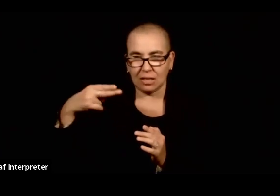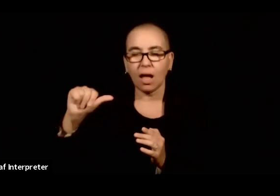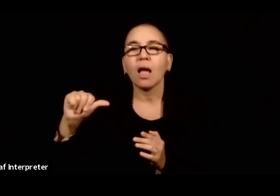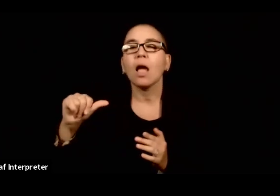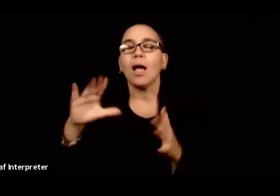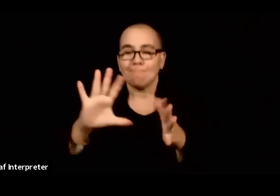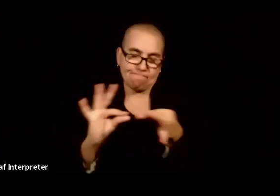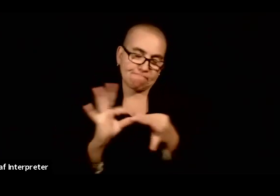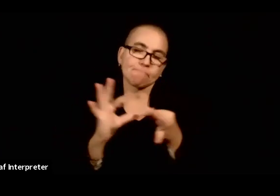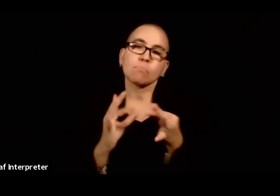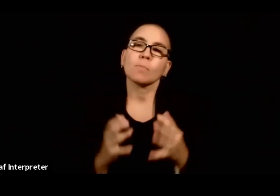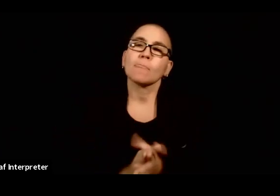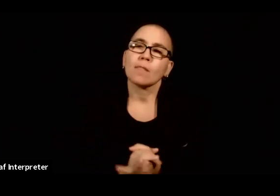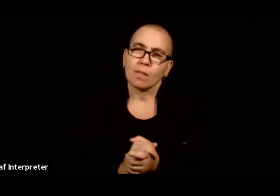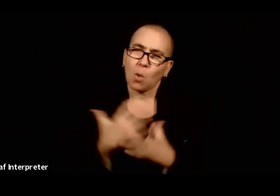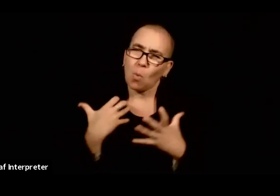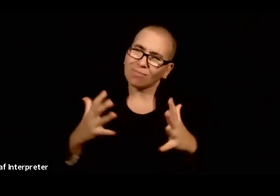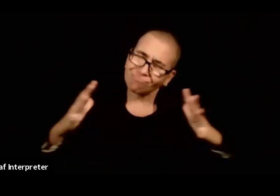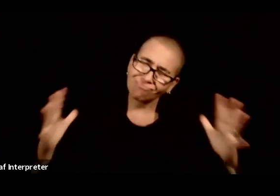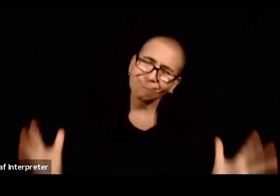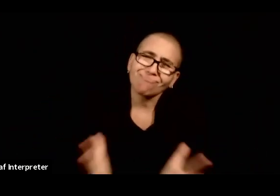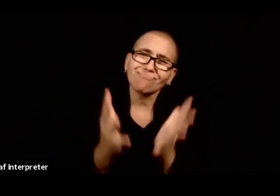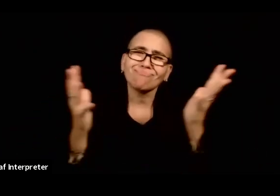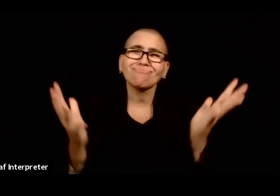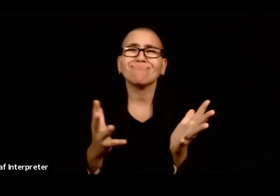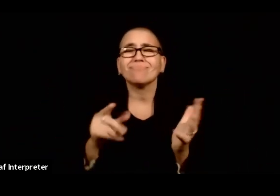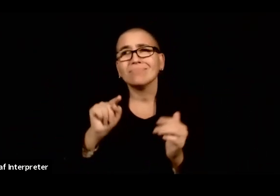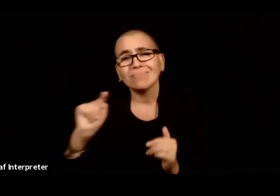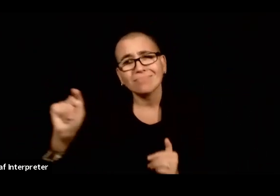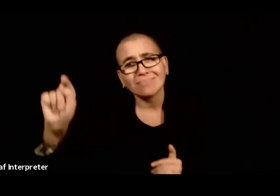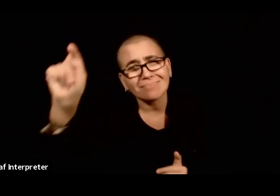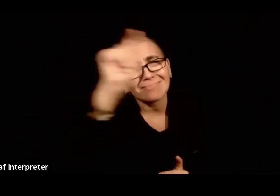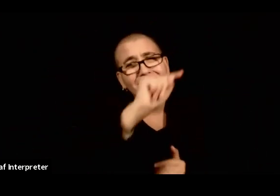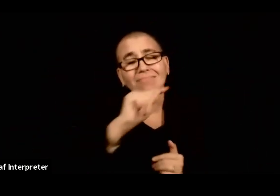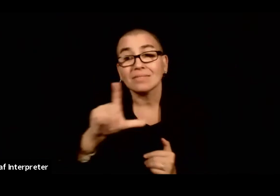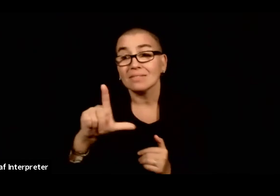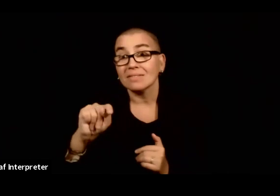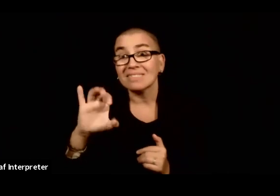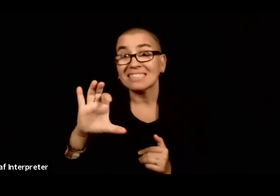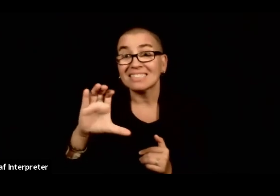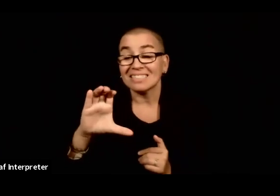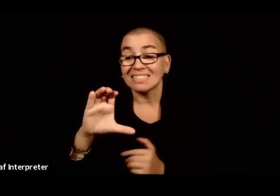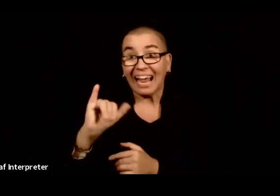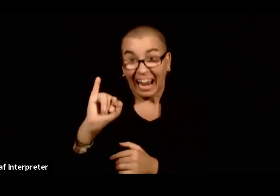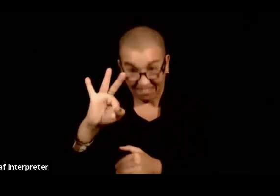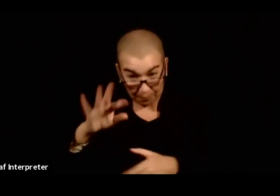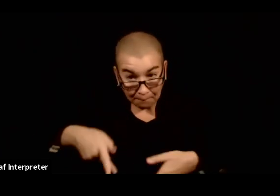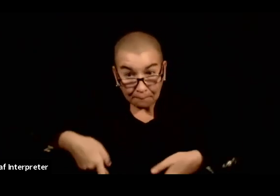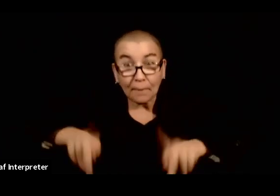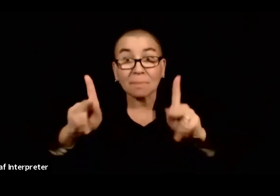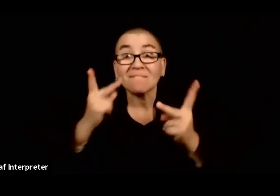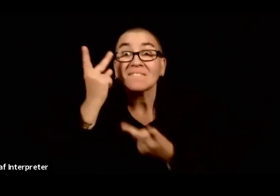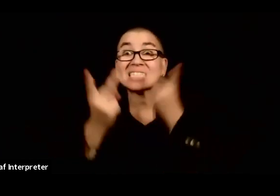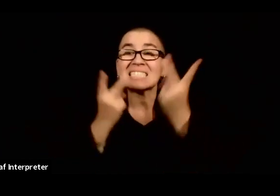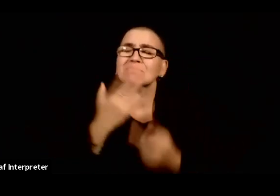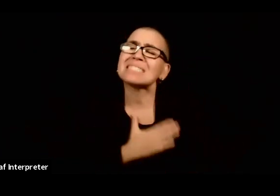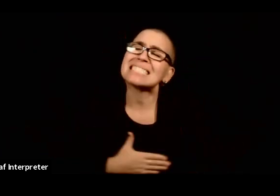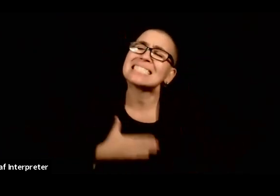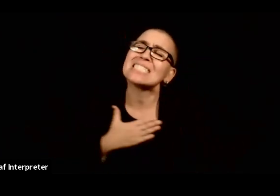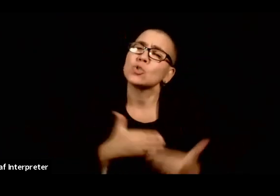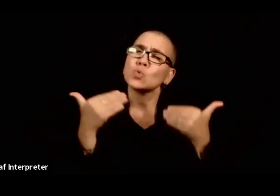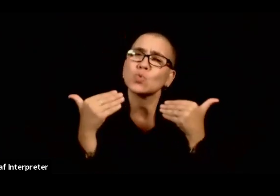facilities, when conditions allow, to take steps now to reconnect and reunite families. We have seen